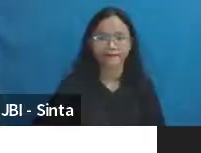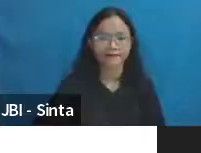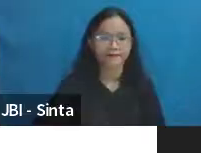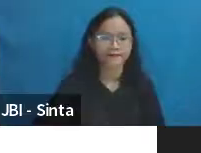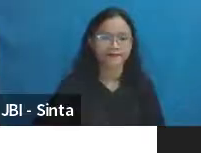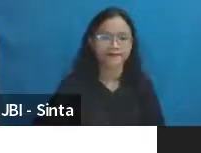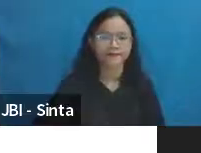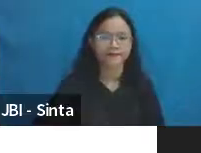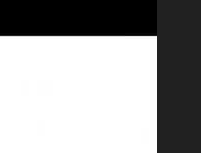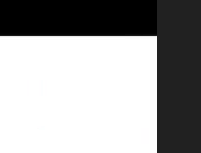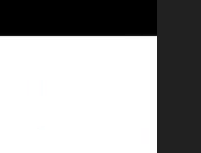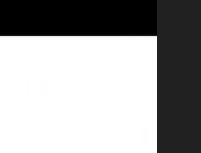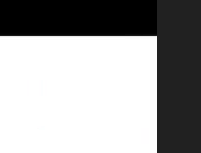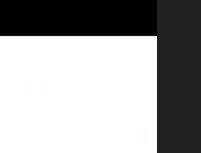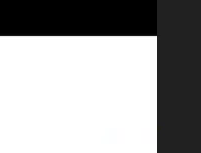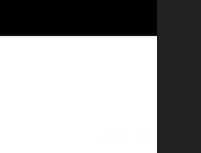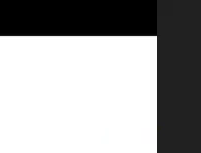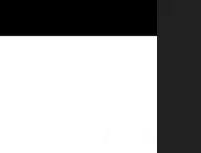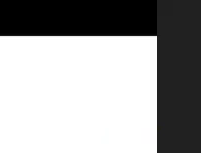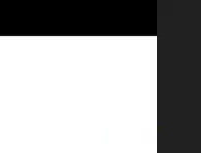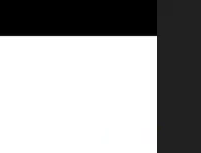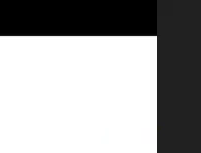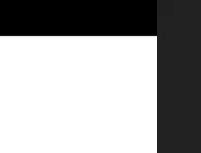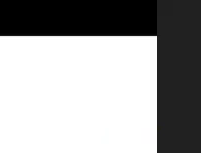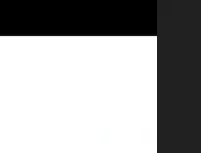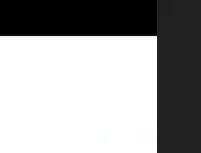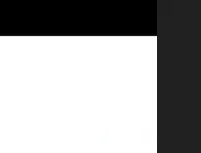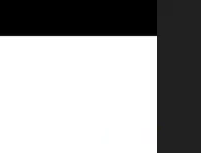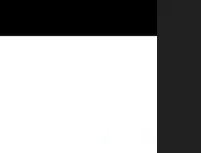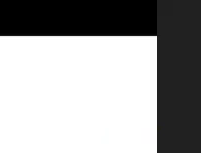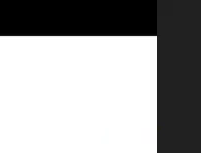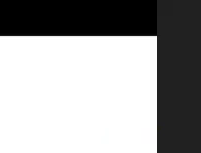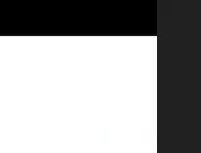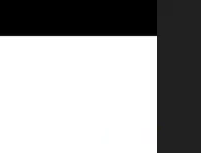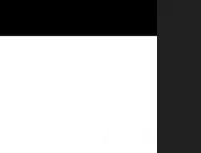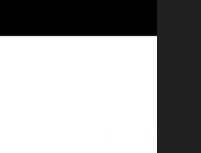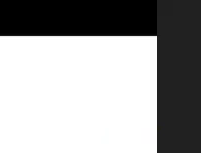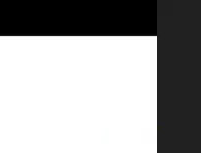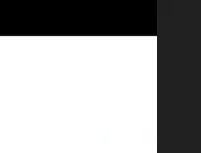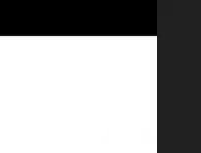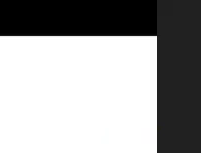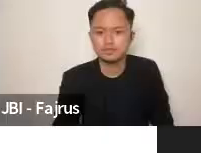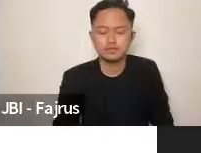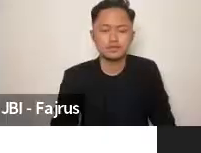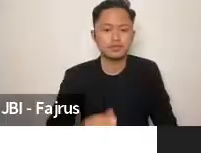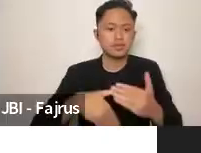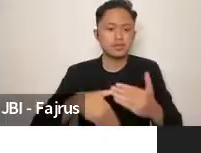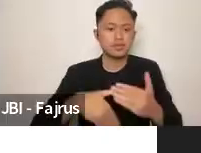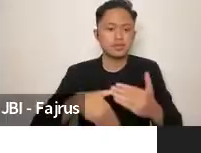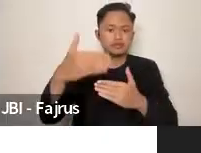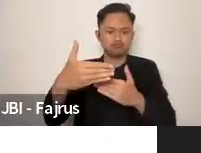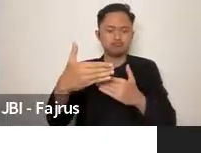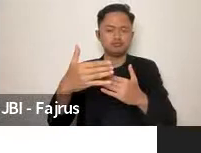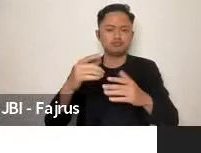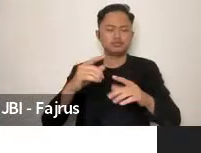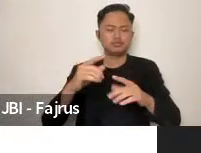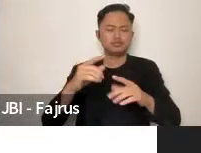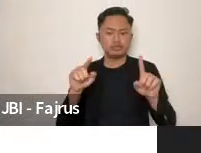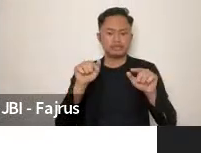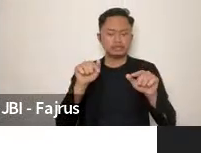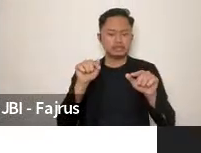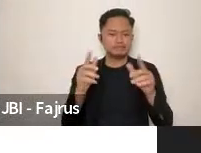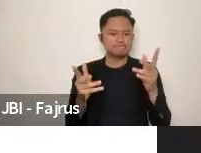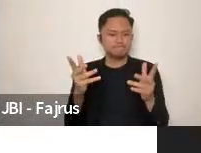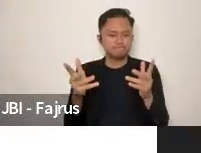to urge the international community, which have been very consistent on this point, to continue to push for that to happen. And that despite